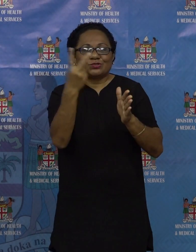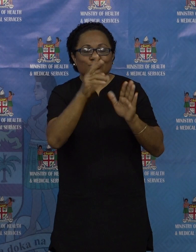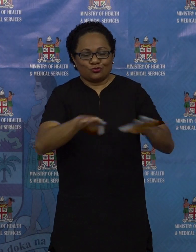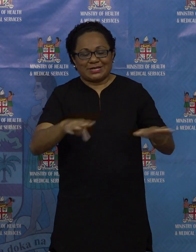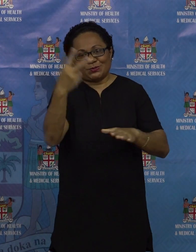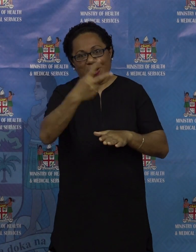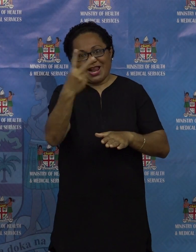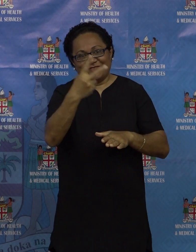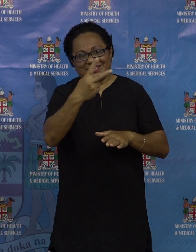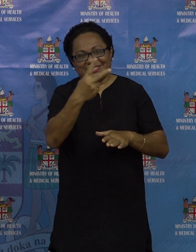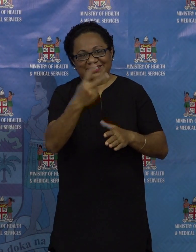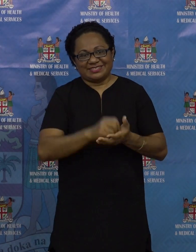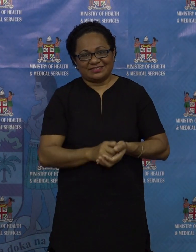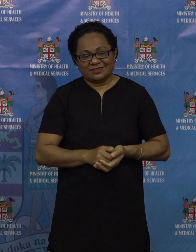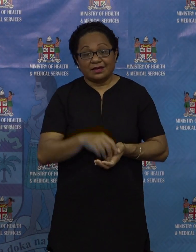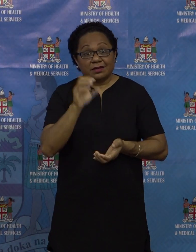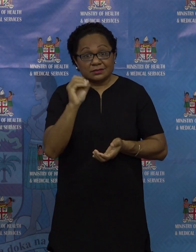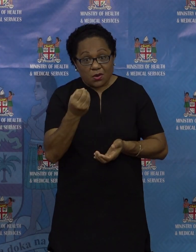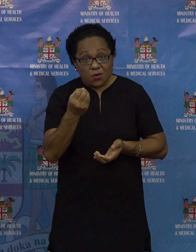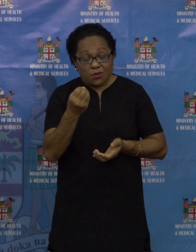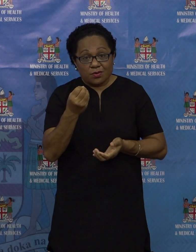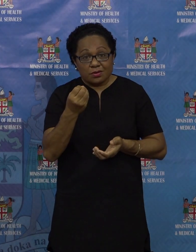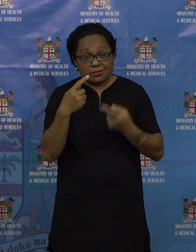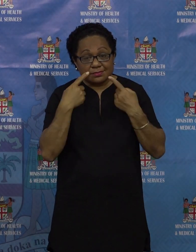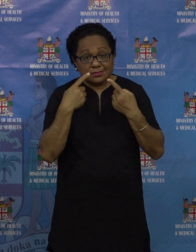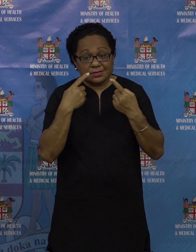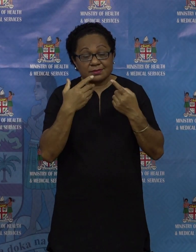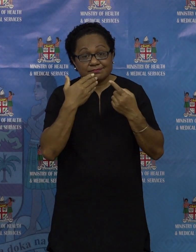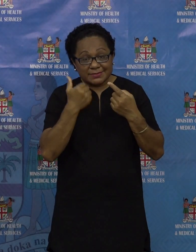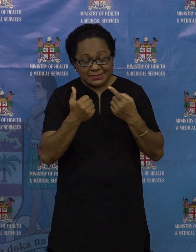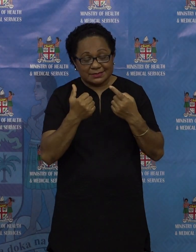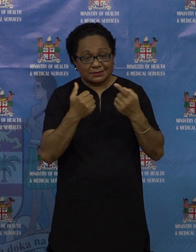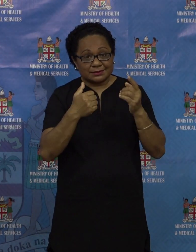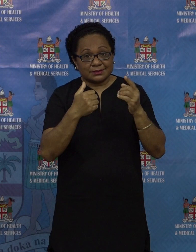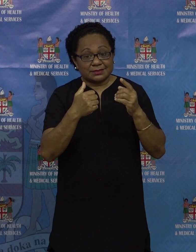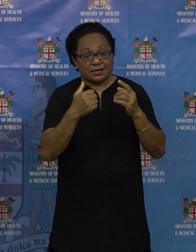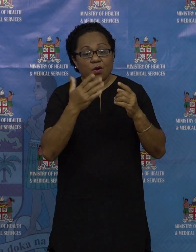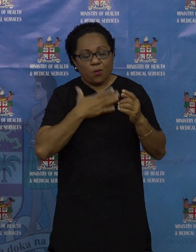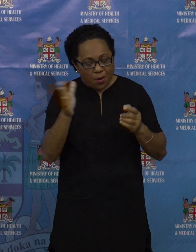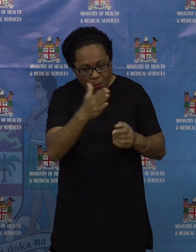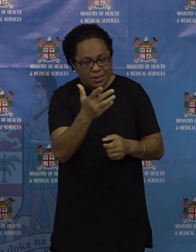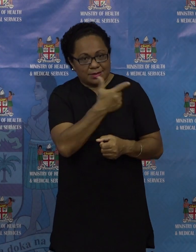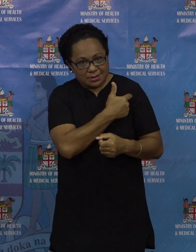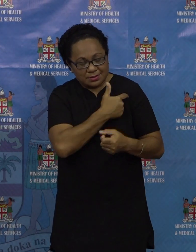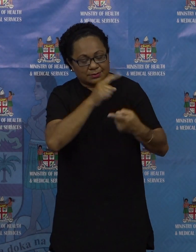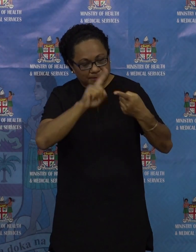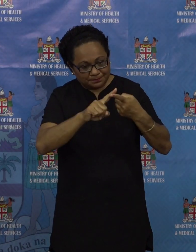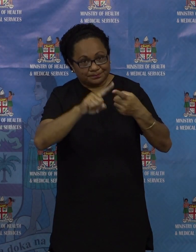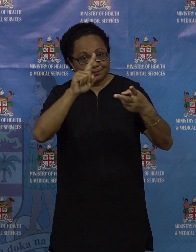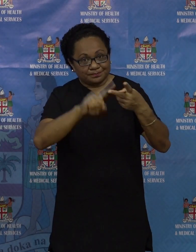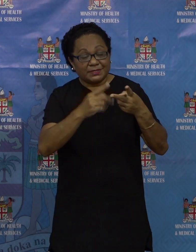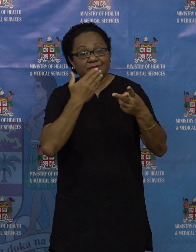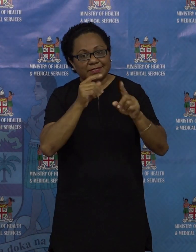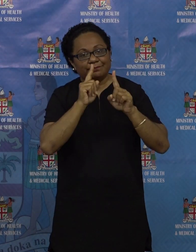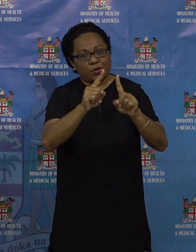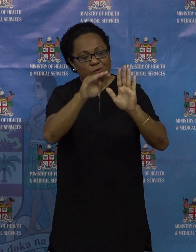So our basic message remains, everyone should arrange to get fully vaccinated, maintain the COVID safe practices